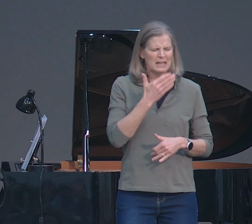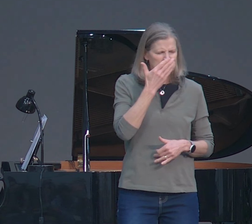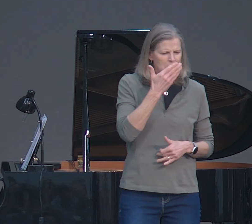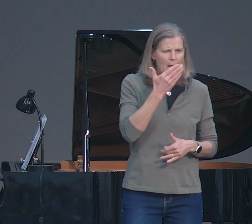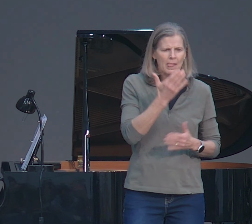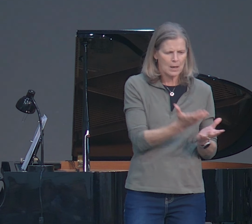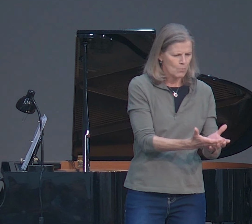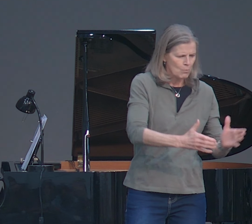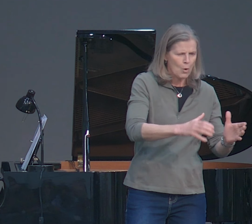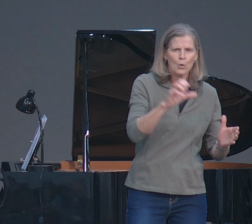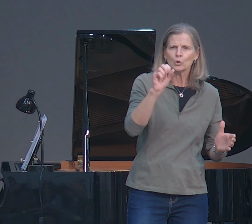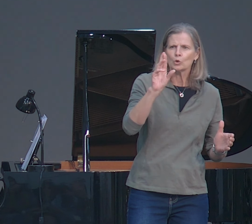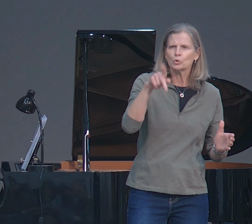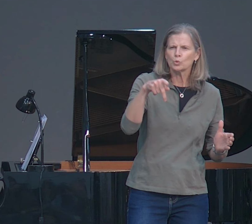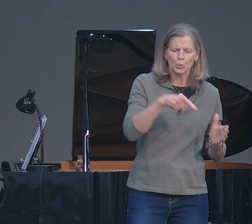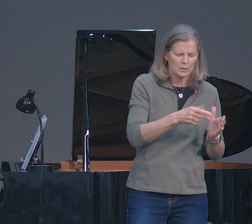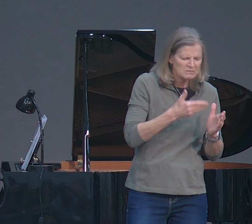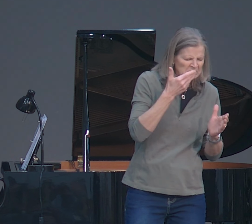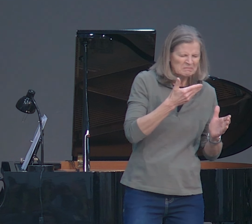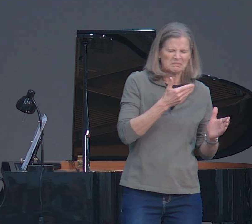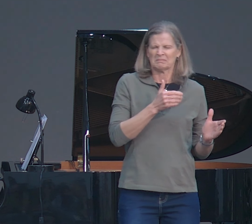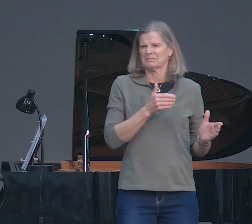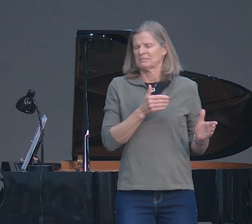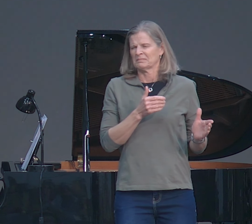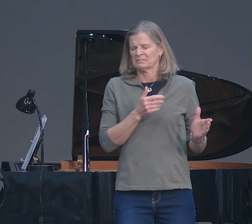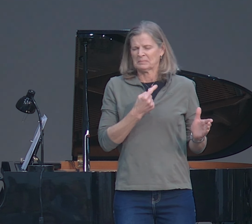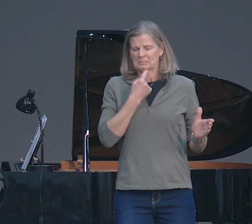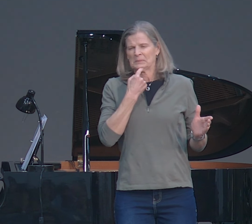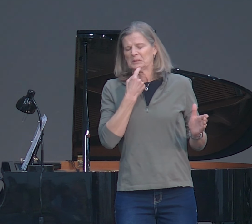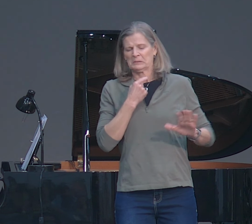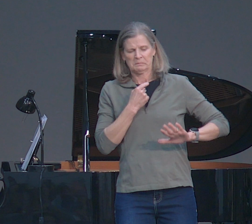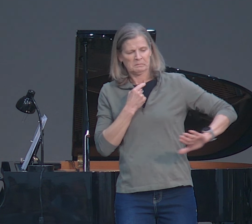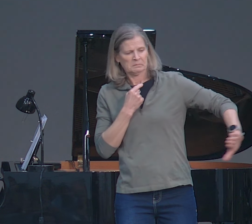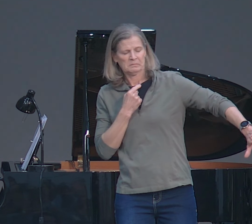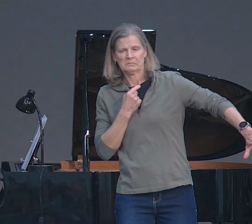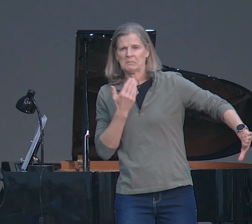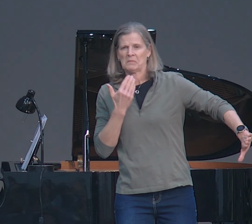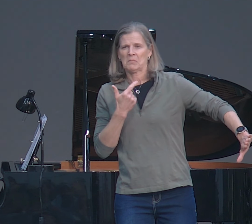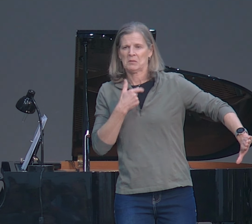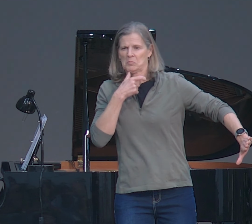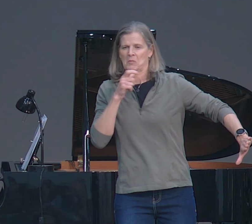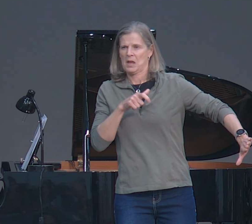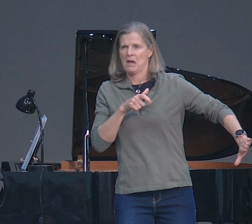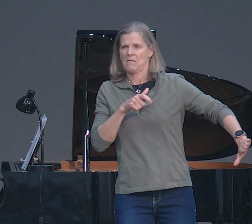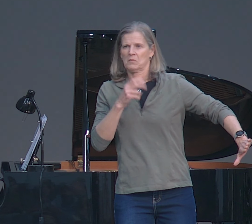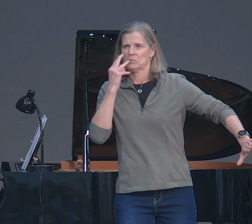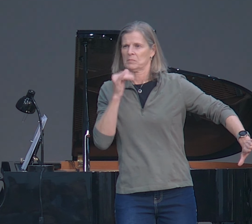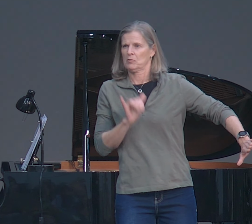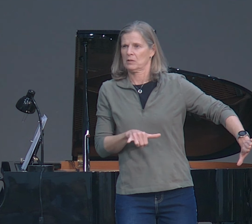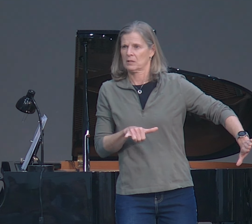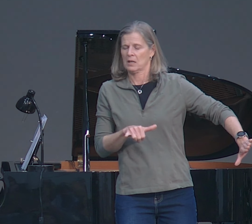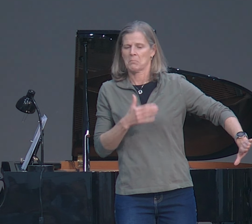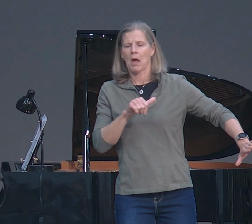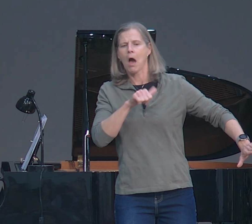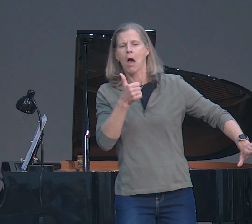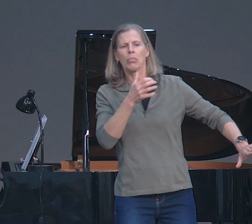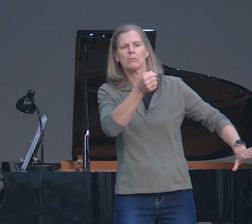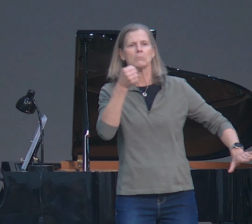So we sort of push it aside. I think maybe I can just skip dinner. Maybe I can just find something else in the